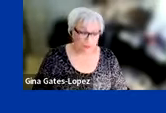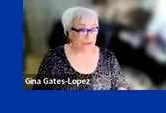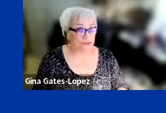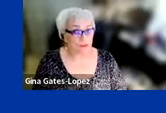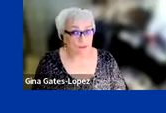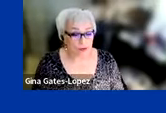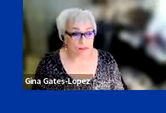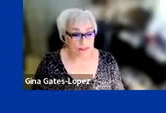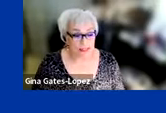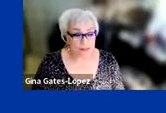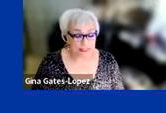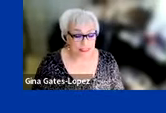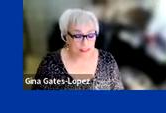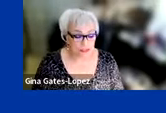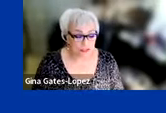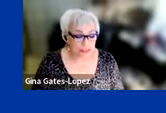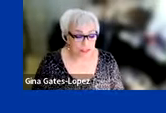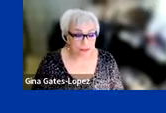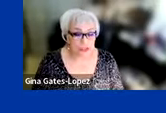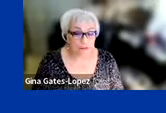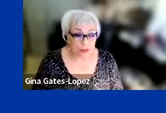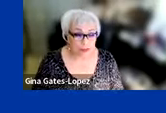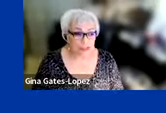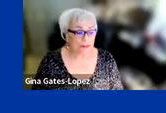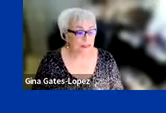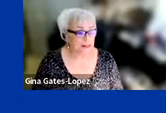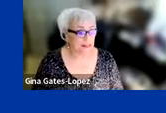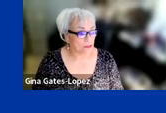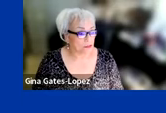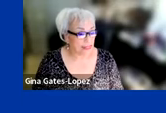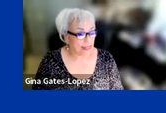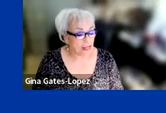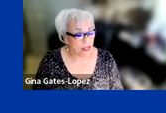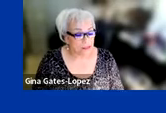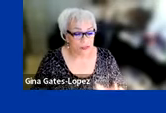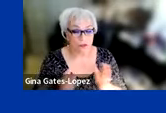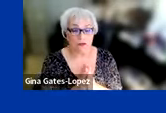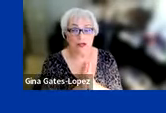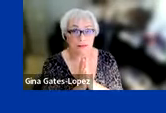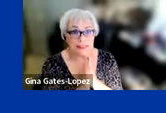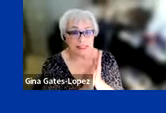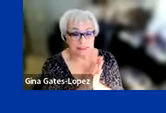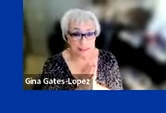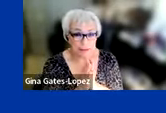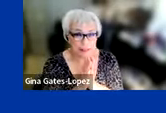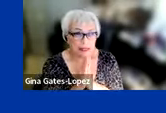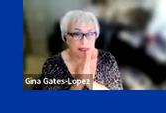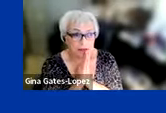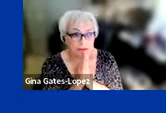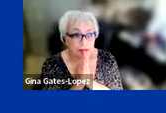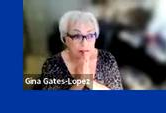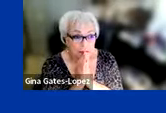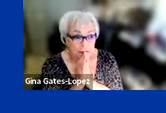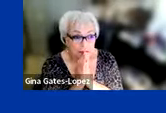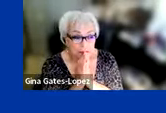And I'm also part of the San Jose Digital Inclusion Partnership in San Jose. So I'm seeing a little bit